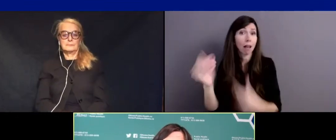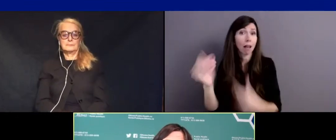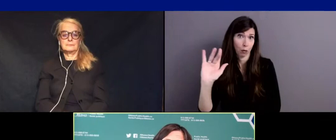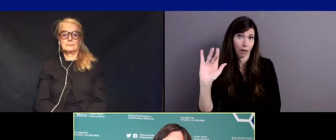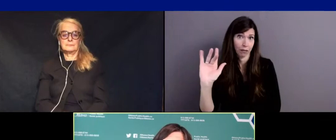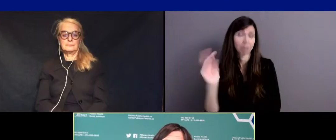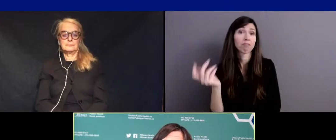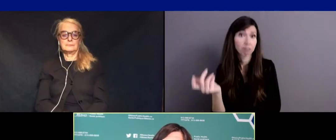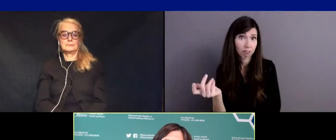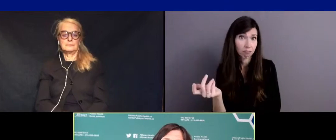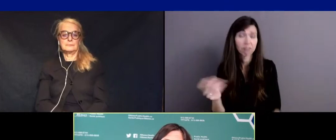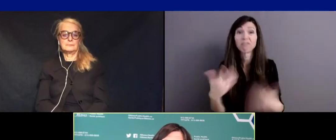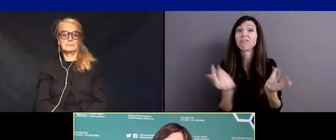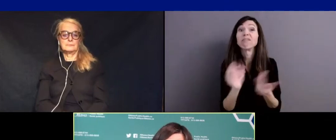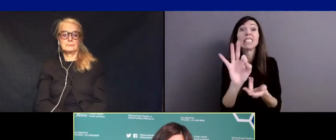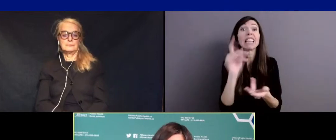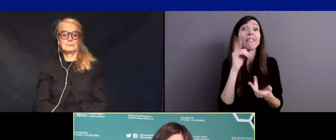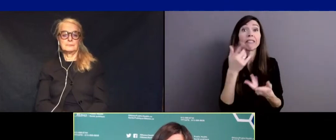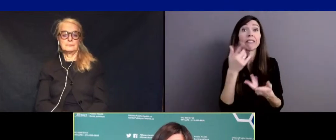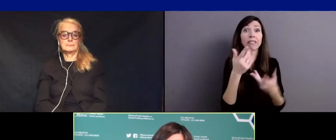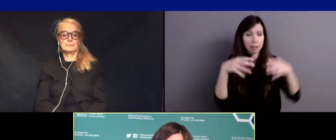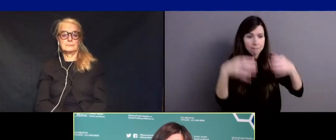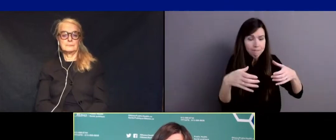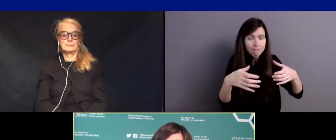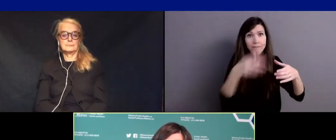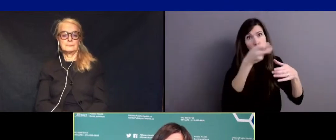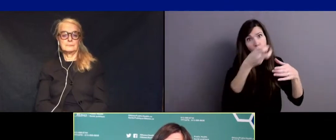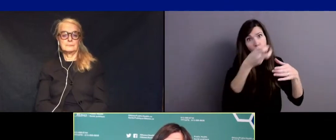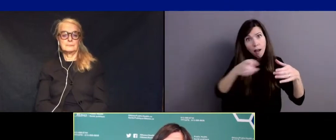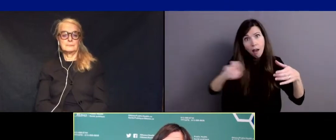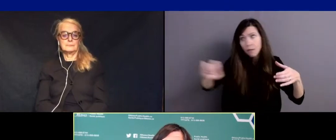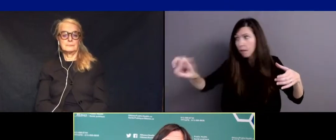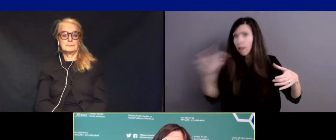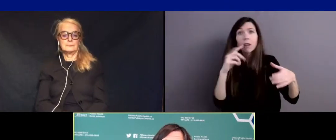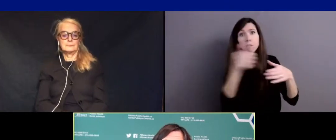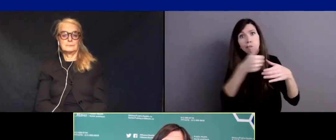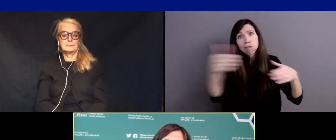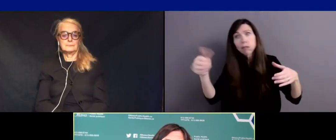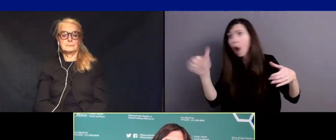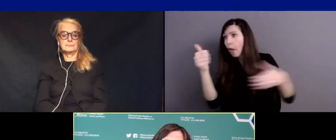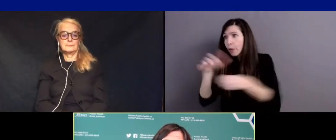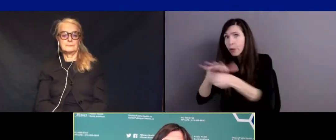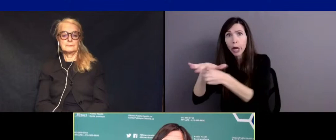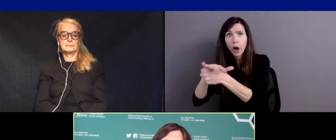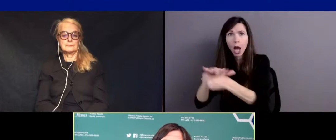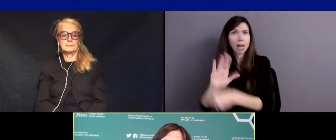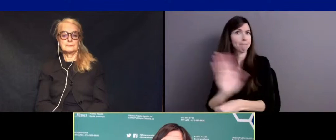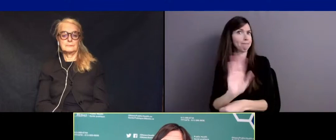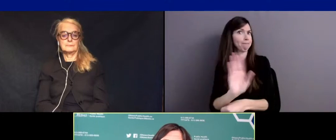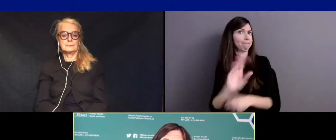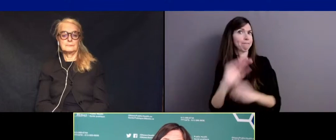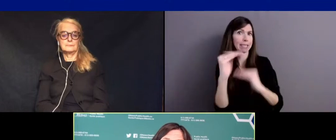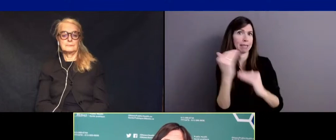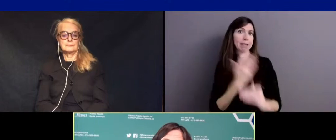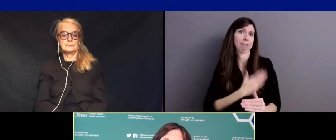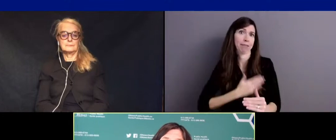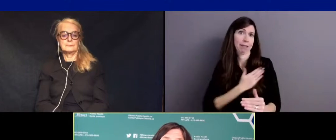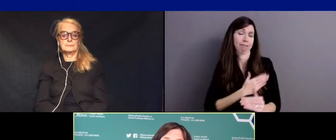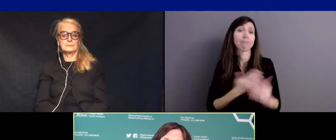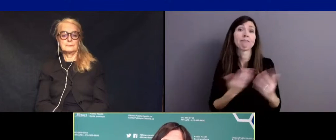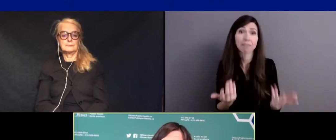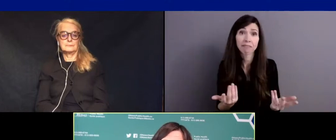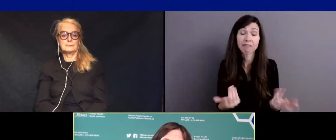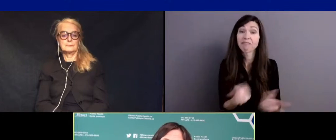And travel to other regions is strongly discouraged. Any person who enters or uses a facility must